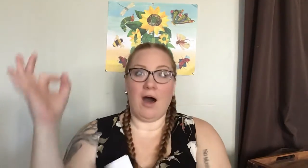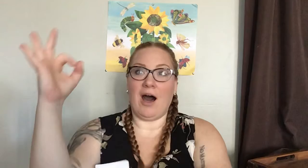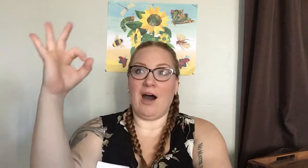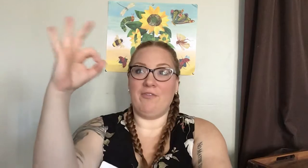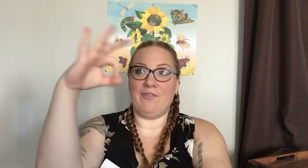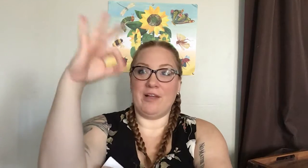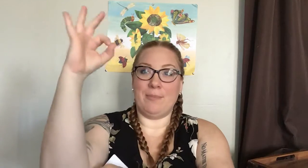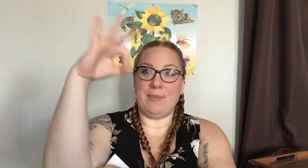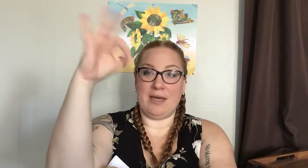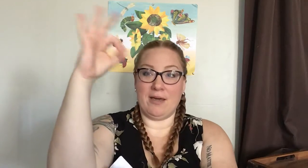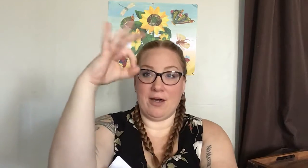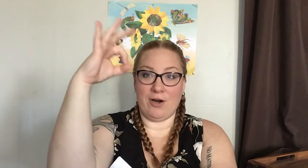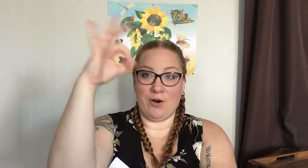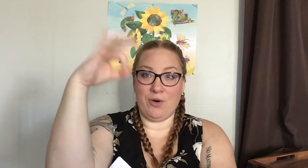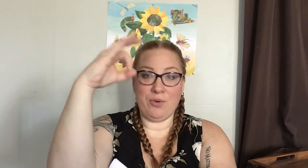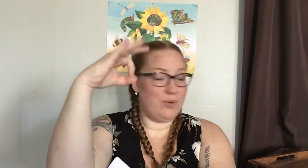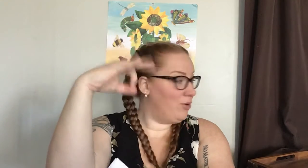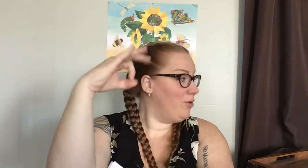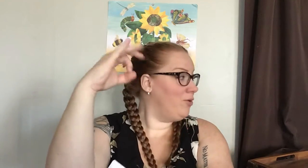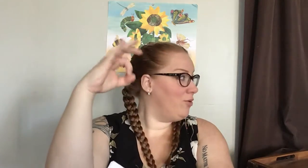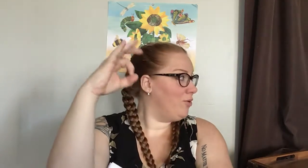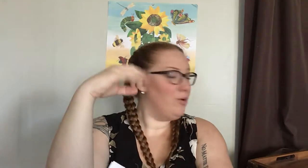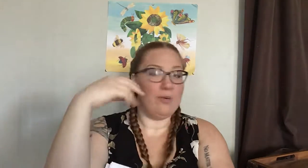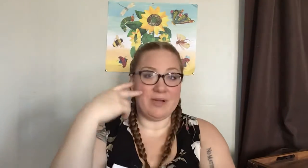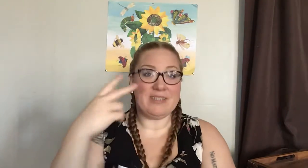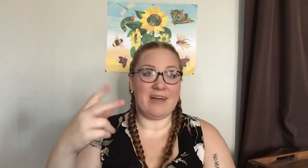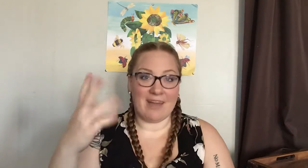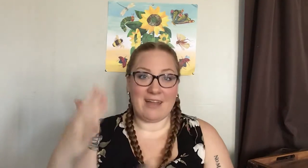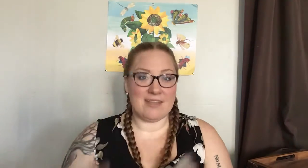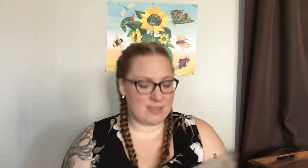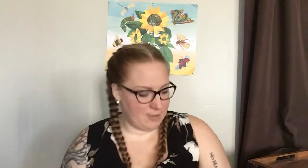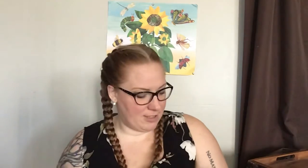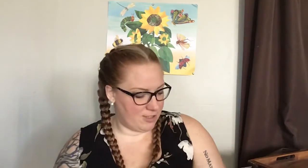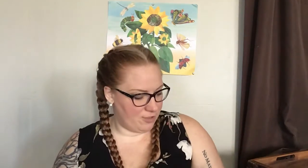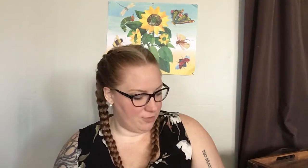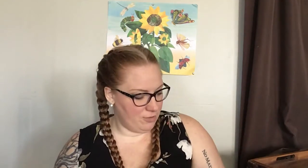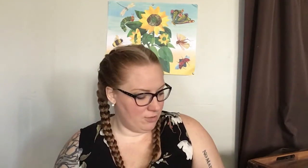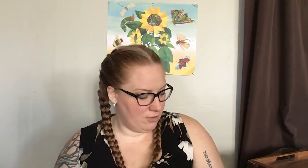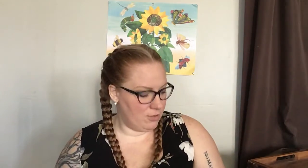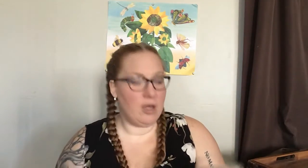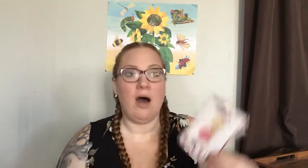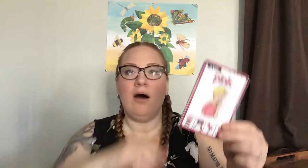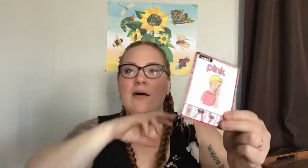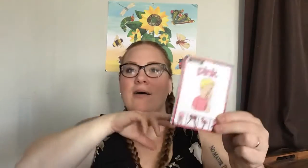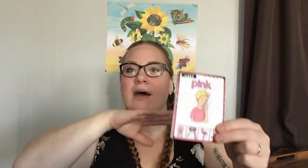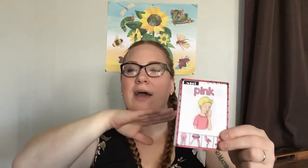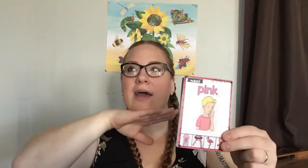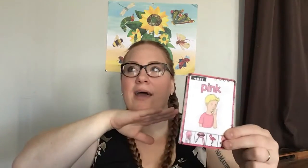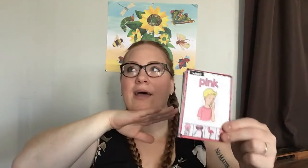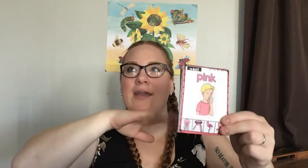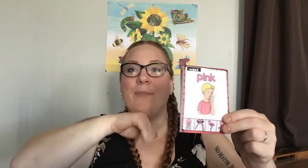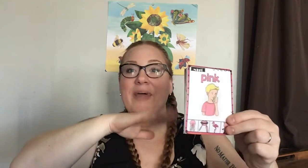A flamingo. We saw that this week too. And a